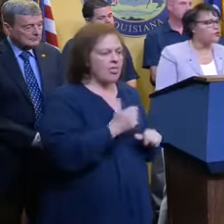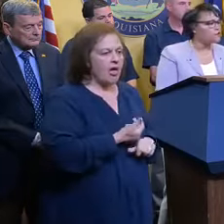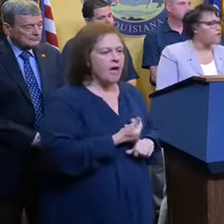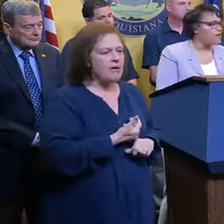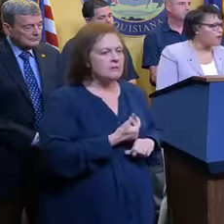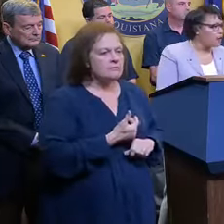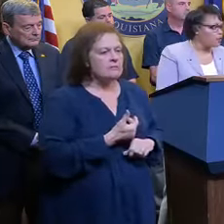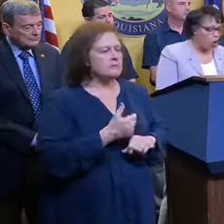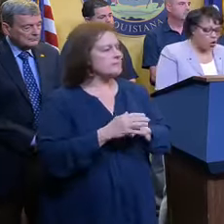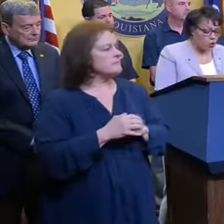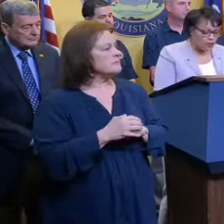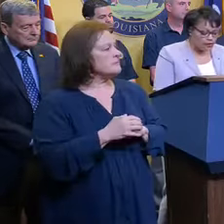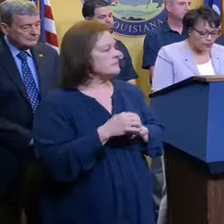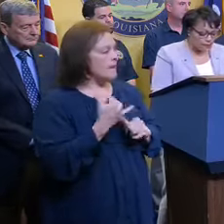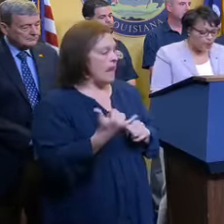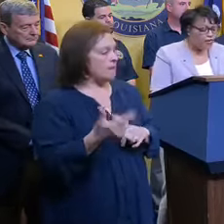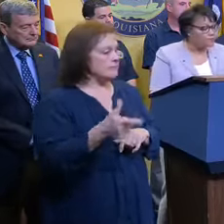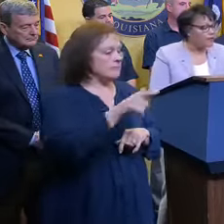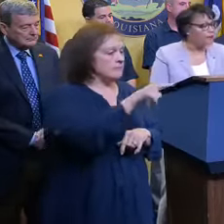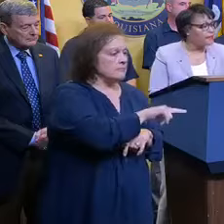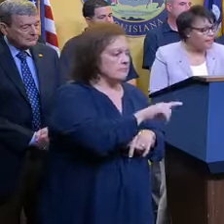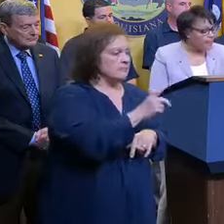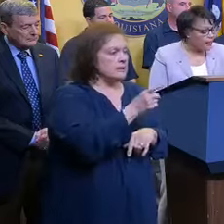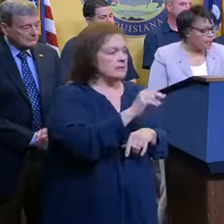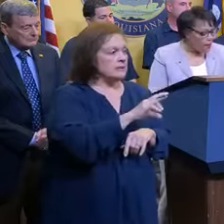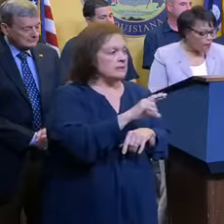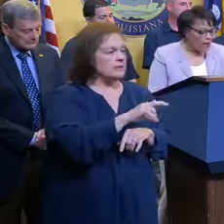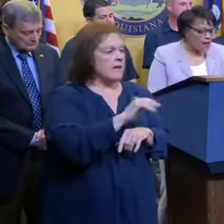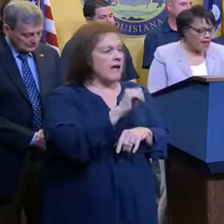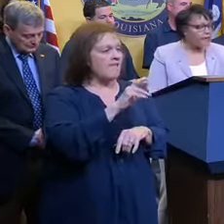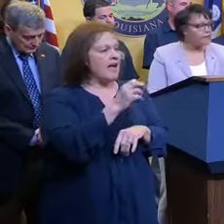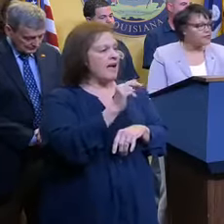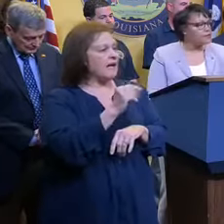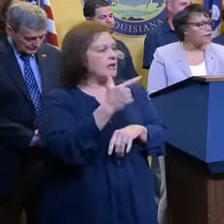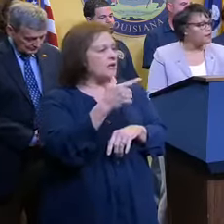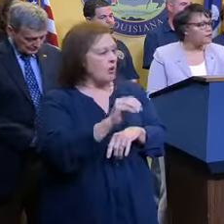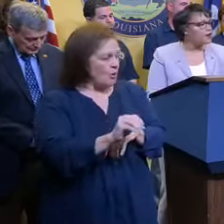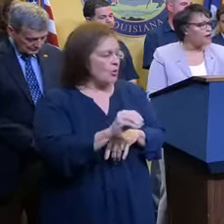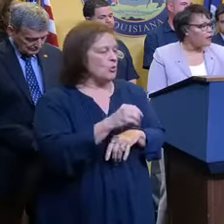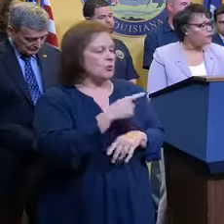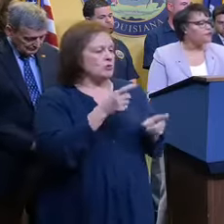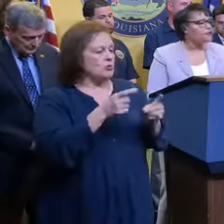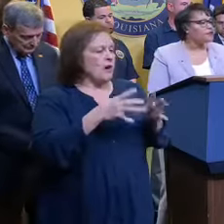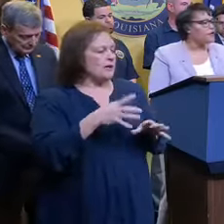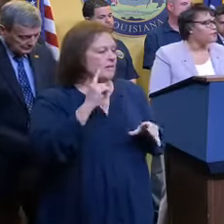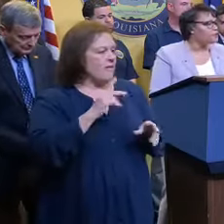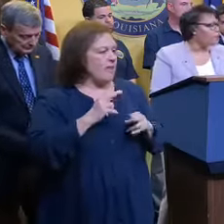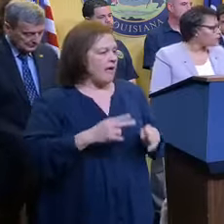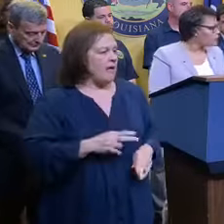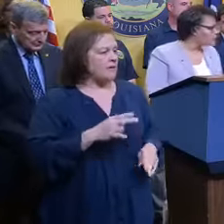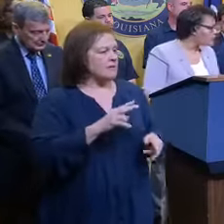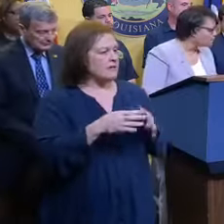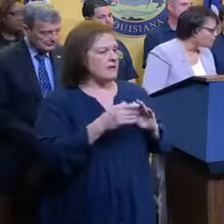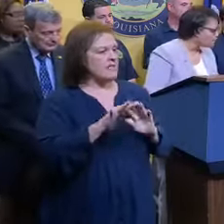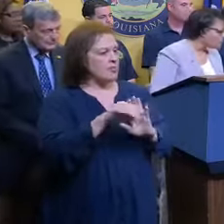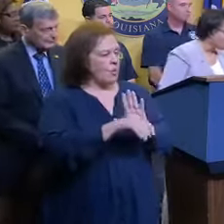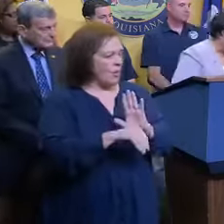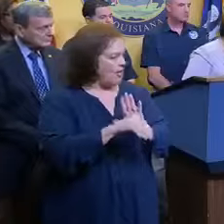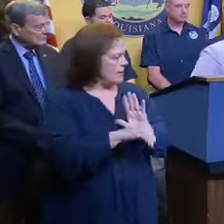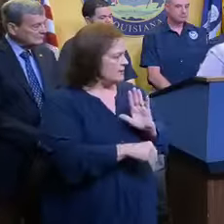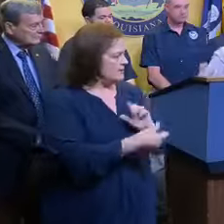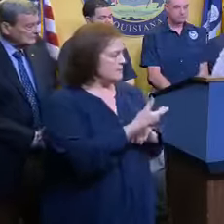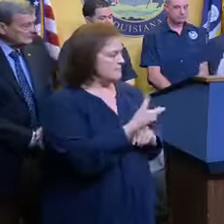Dr. Jennifer Avegno, who has been our lead and point as the Director of Health for the City of New Orleans. Dr.